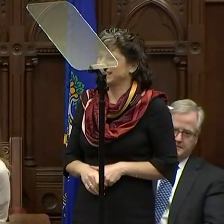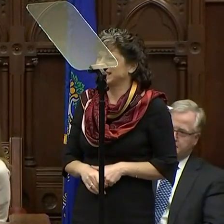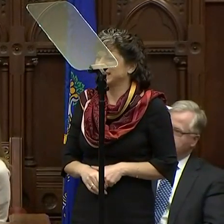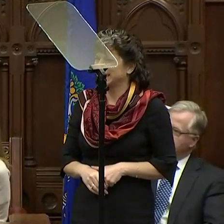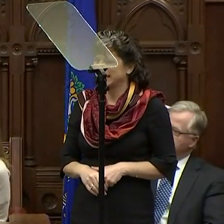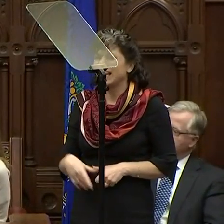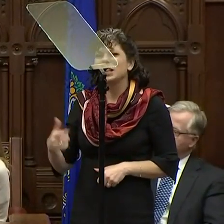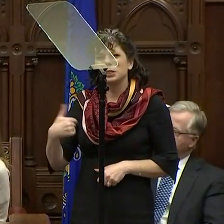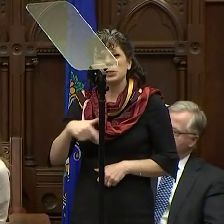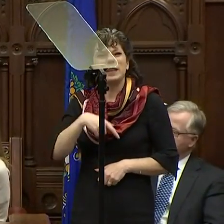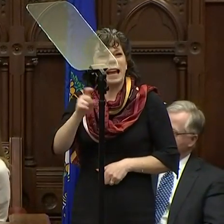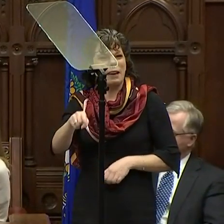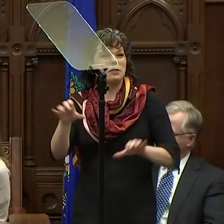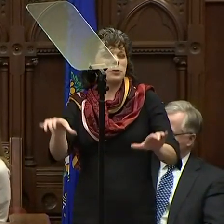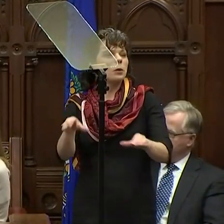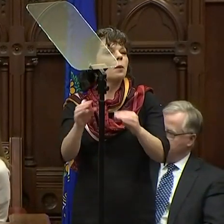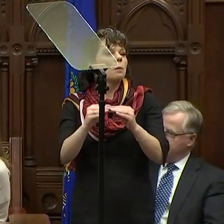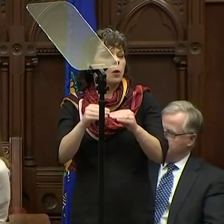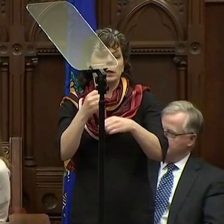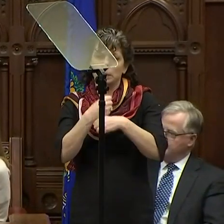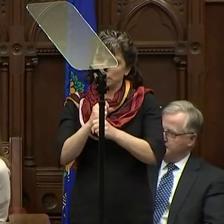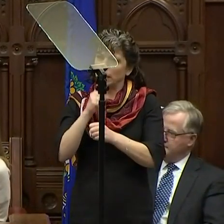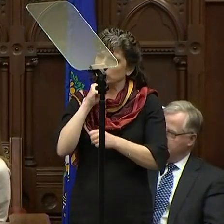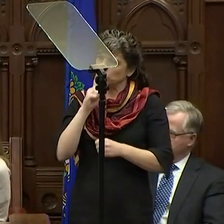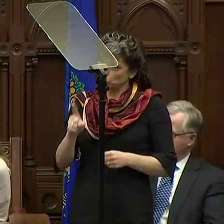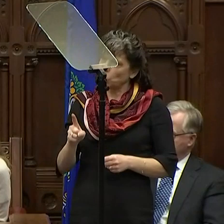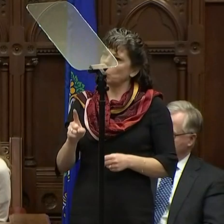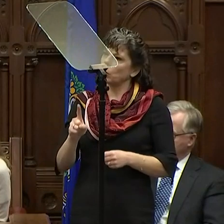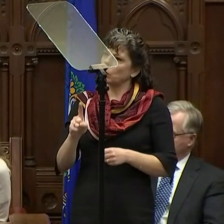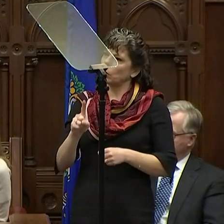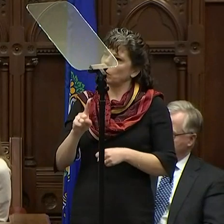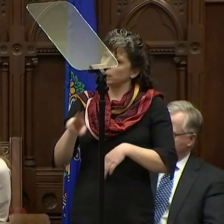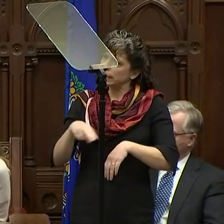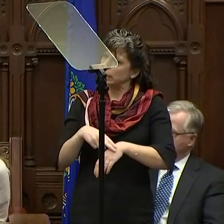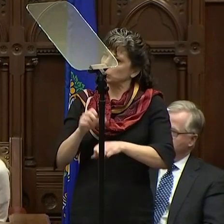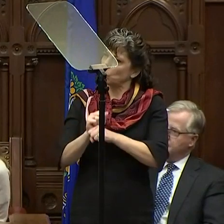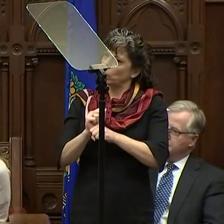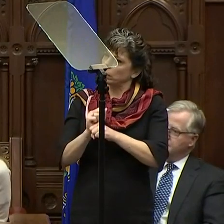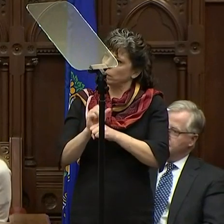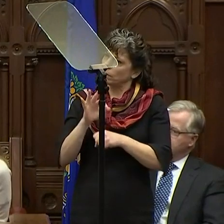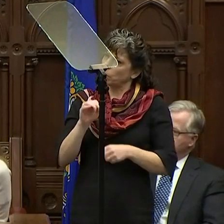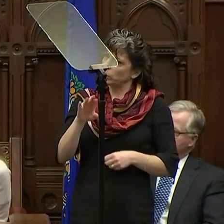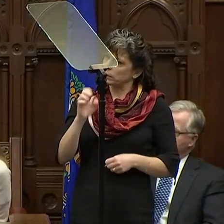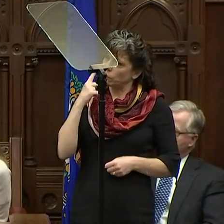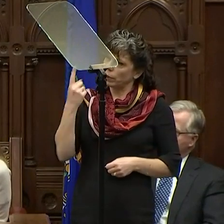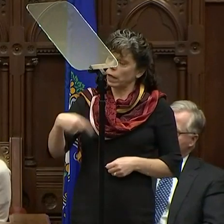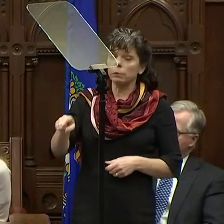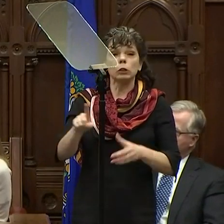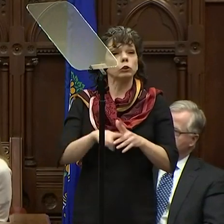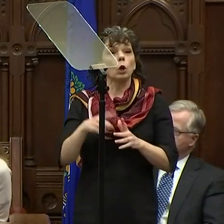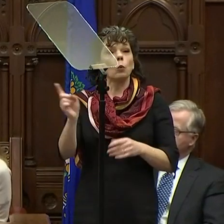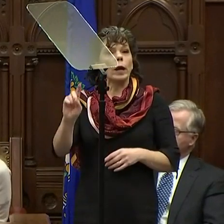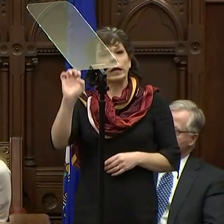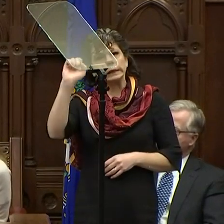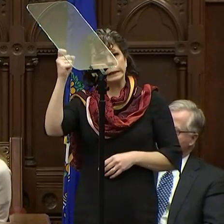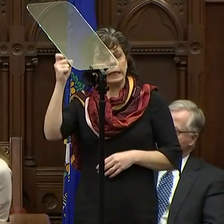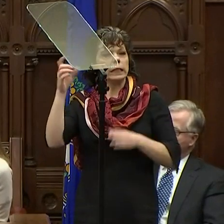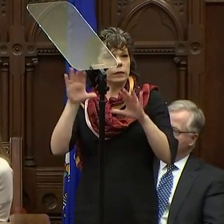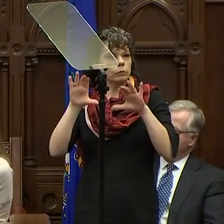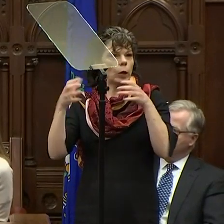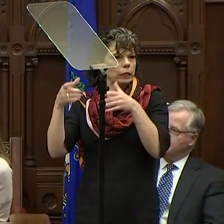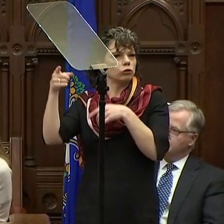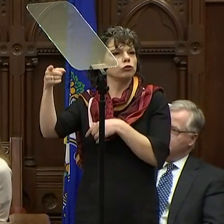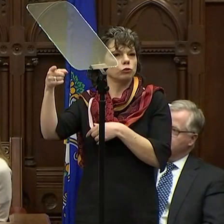So we have to do more to make sure our workforce works for them. And that starts in the executive ranks. I got to